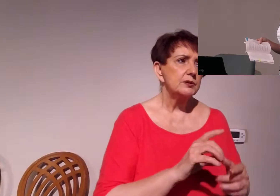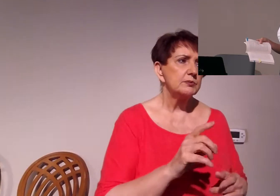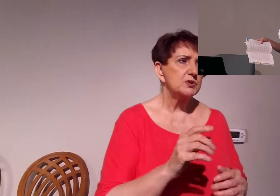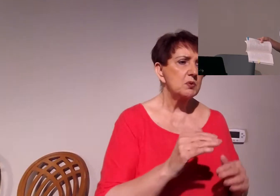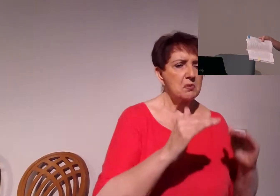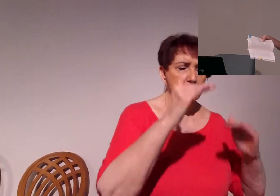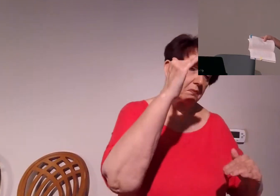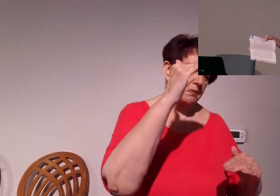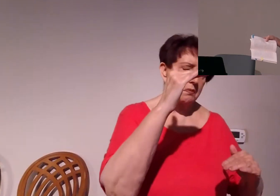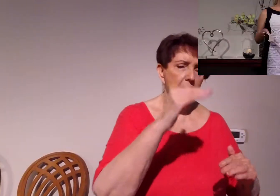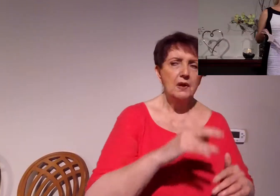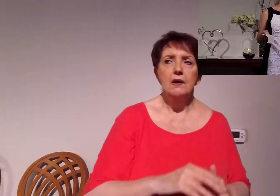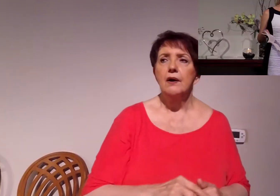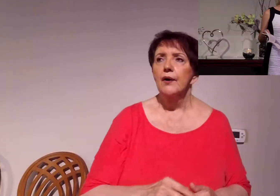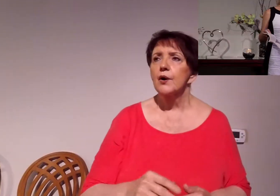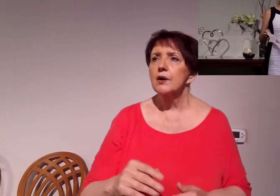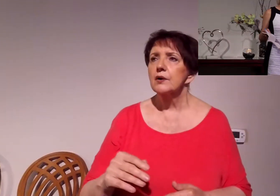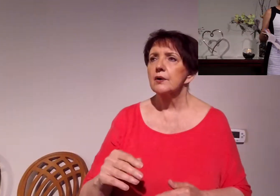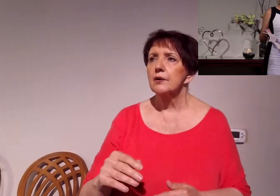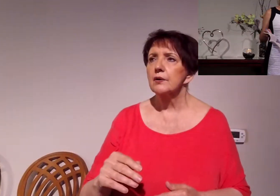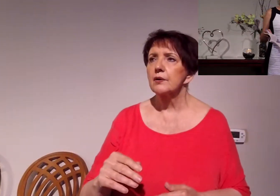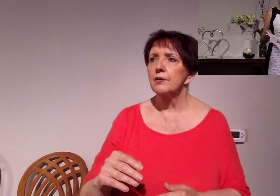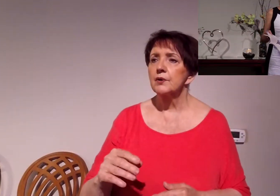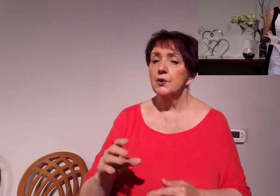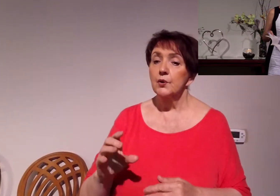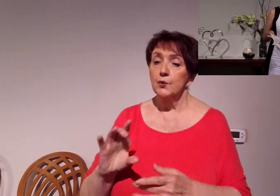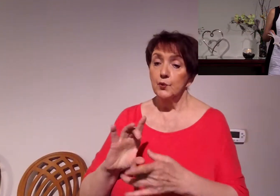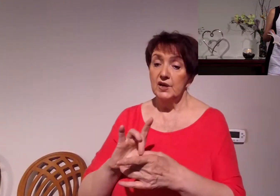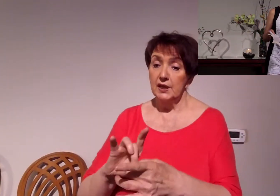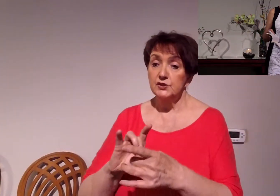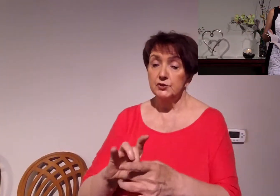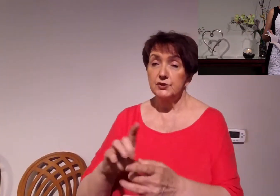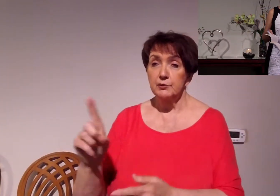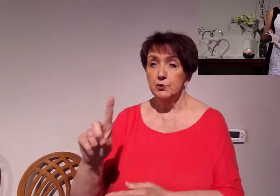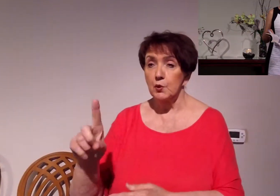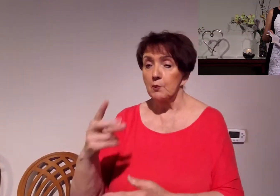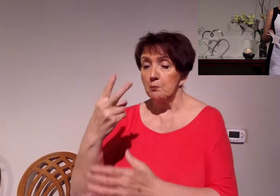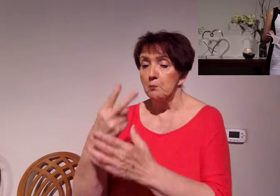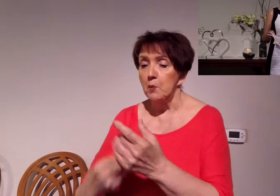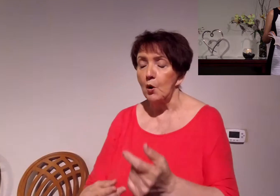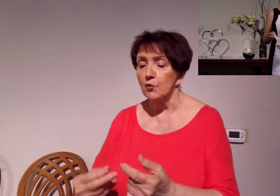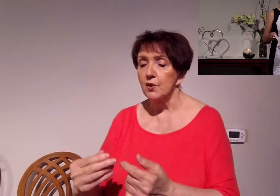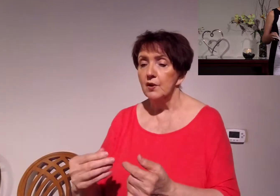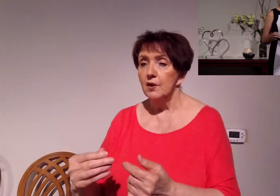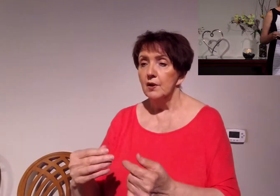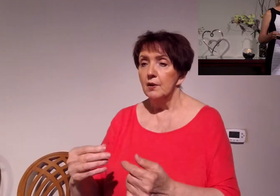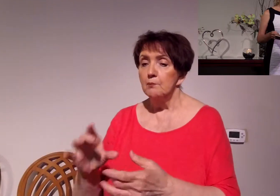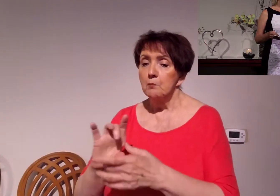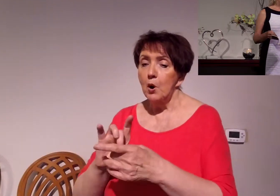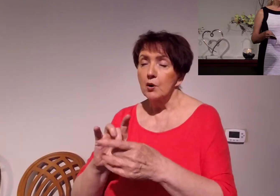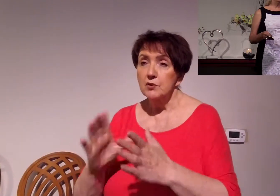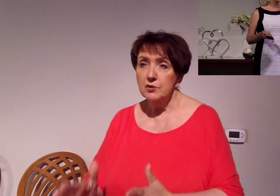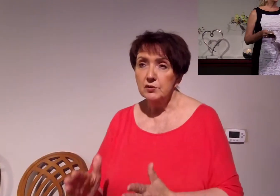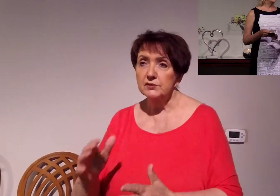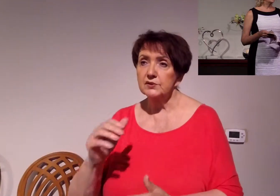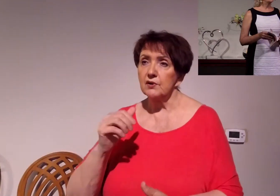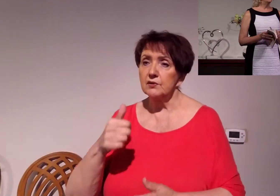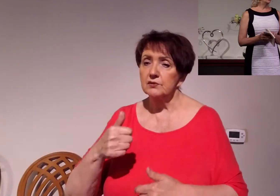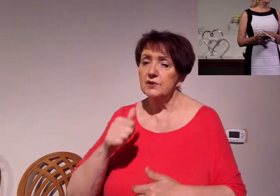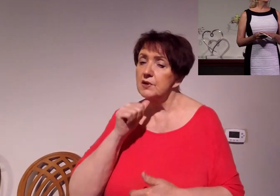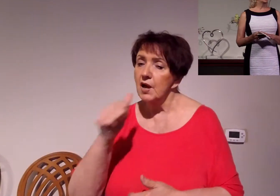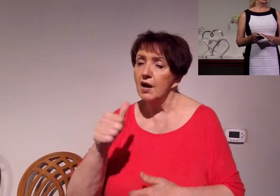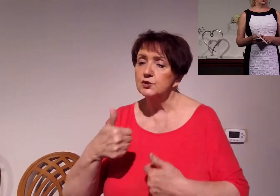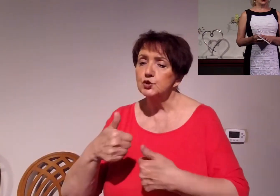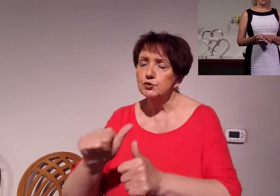inequality, relationships where both partners aren't actually trying to grow through their relationship. This is